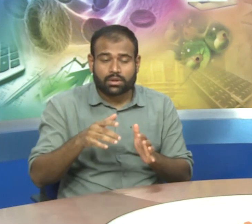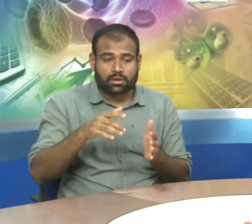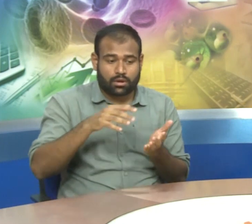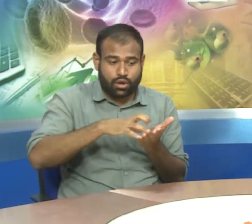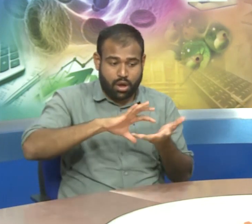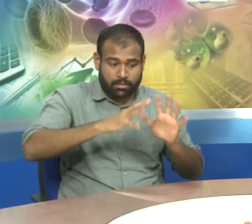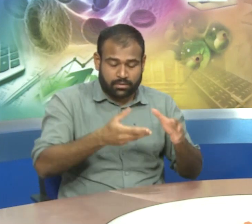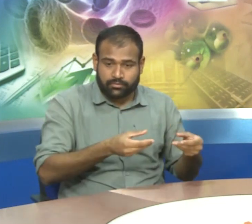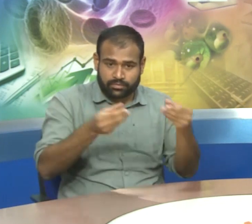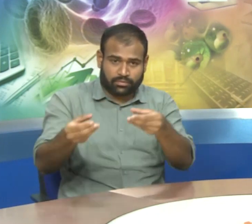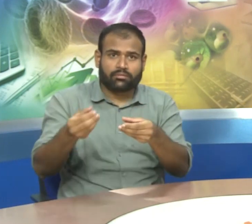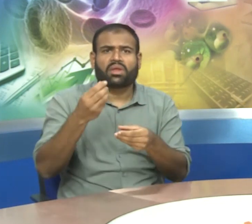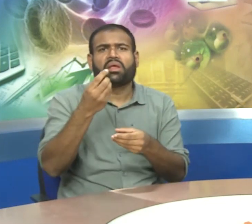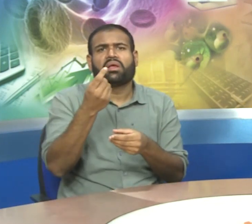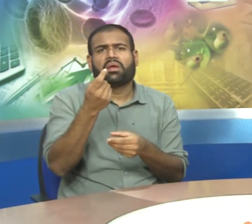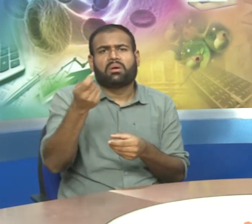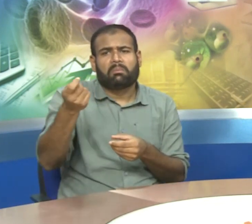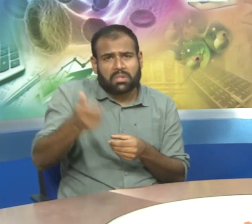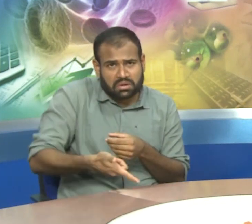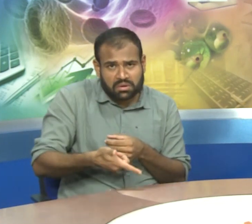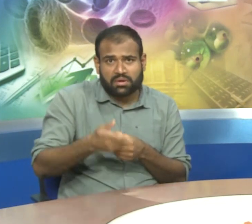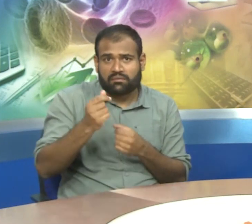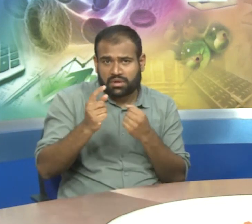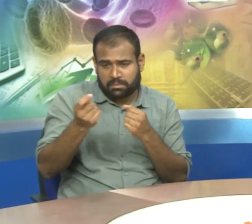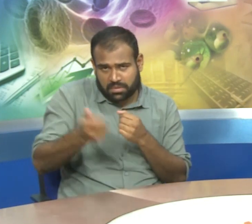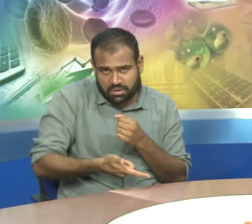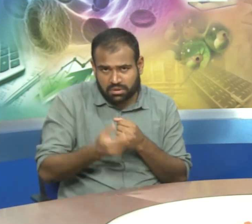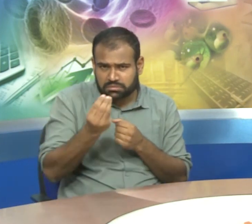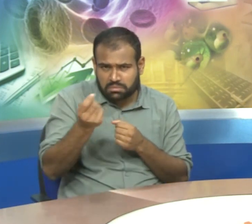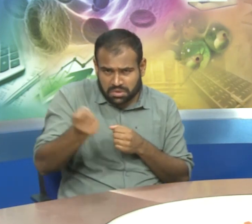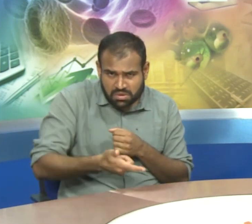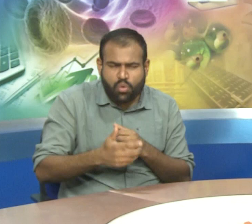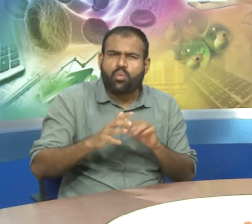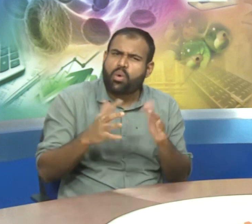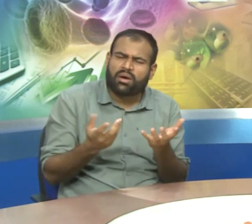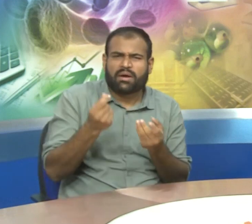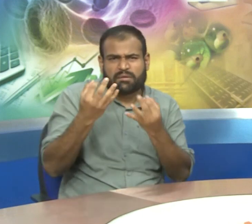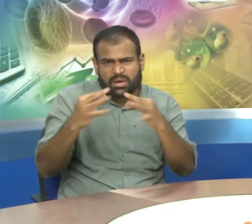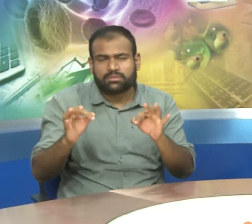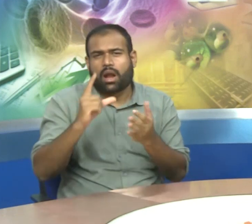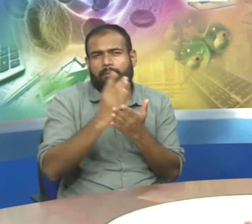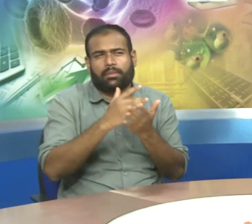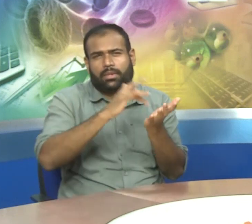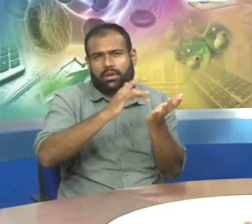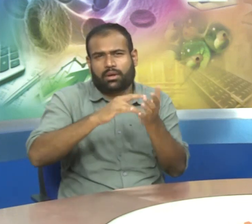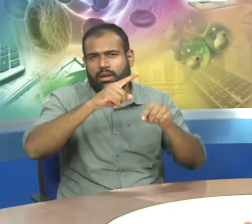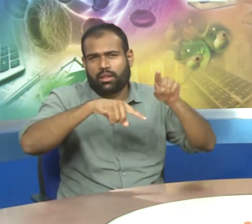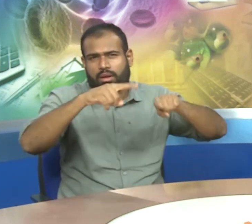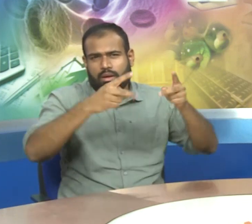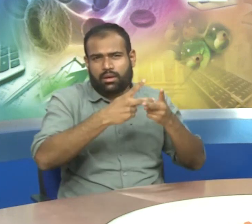And this service is called reprographic service. The service is offered either free or users are charged nominally